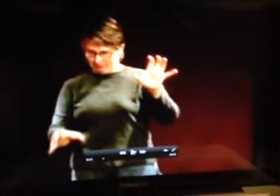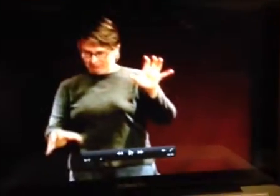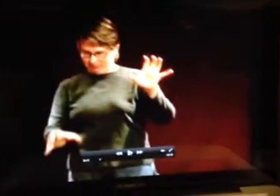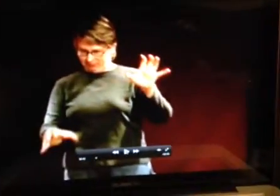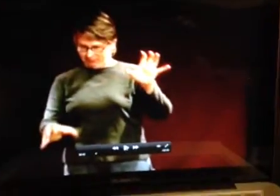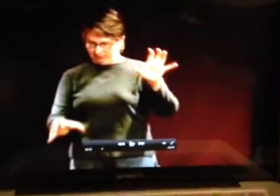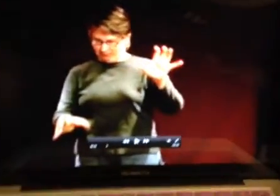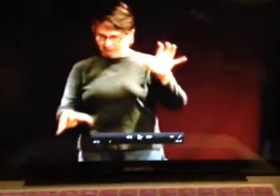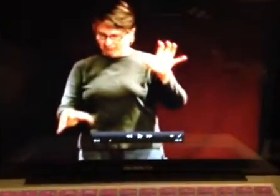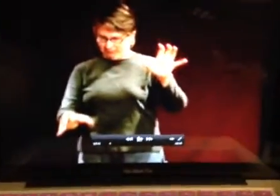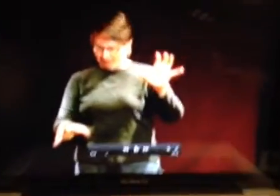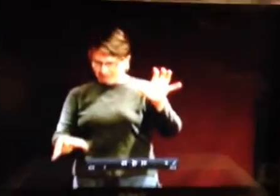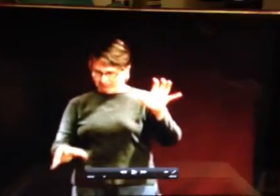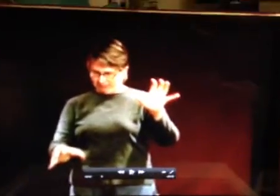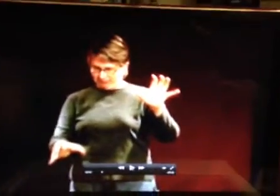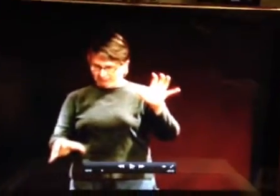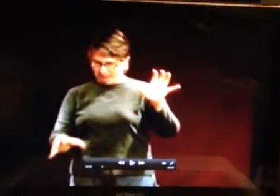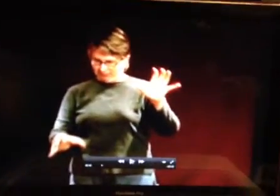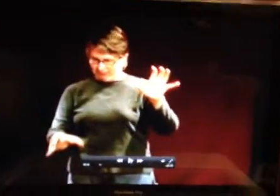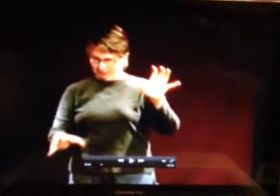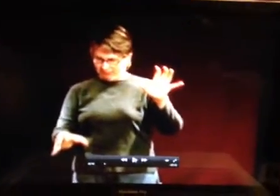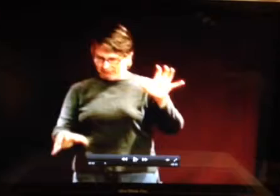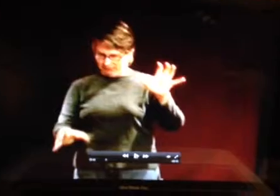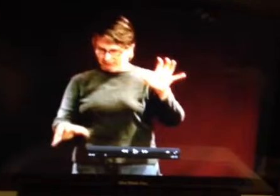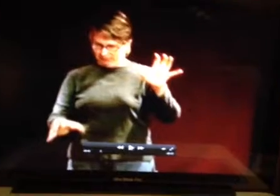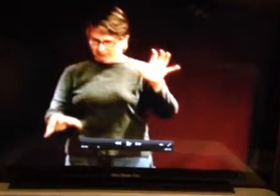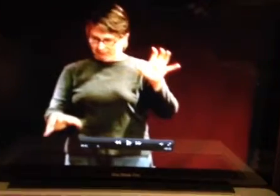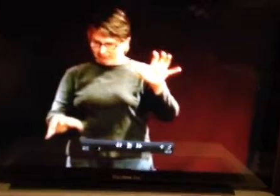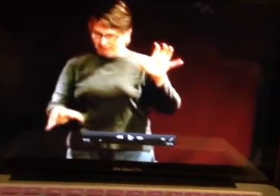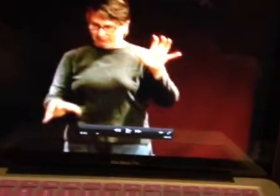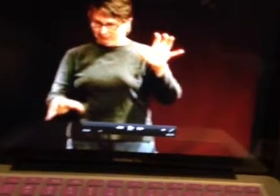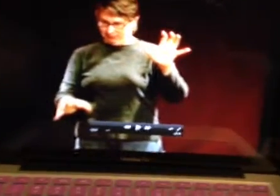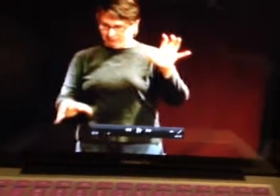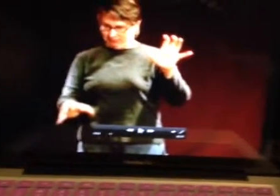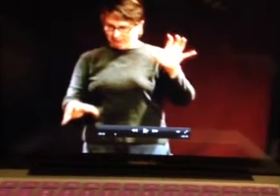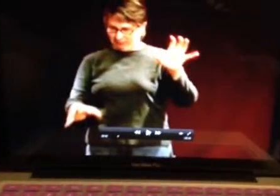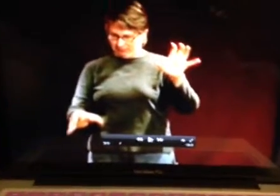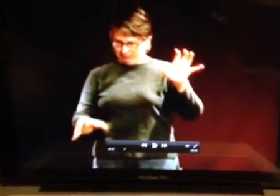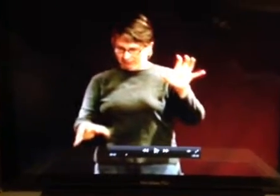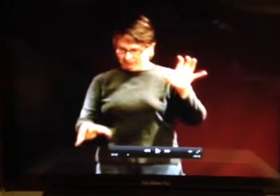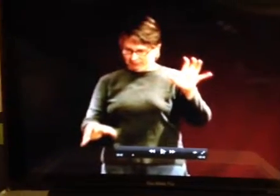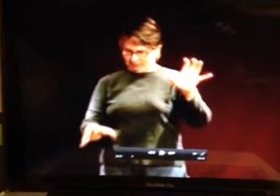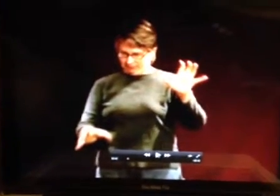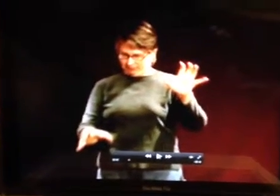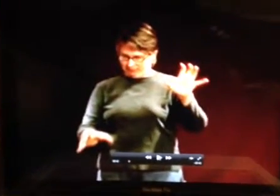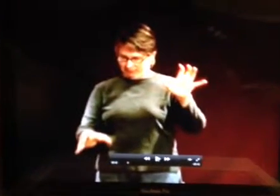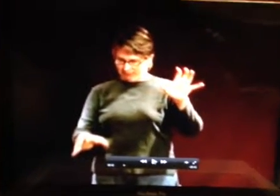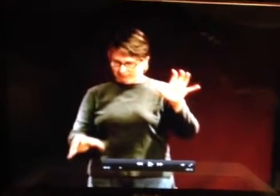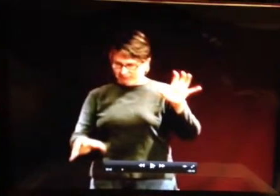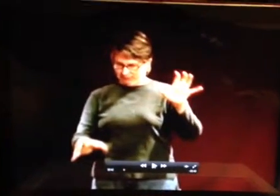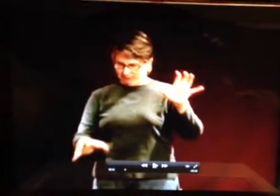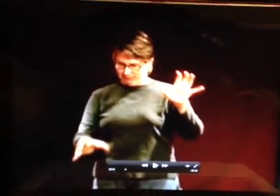So I have two kids. I have a son who is age 9 and a daughter who is